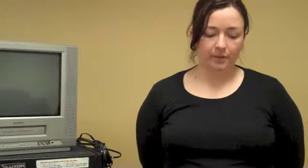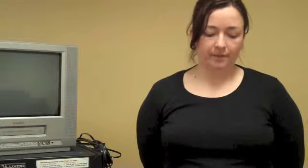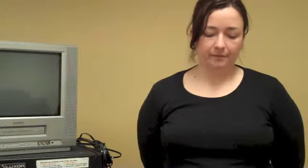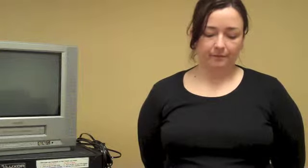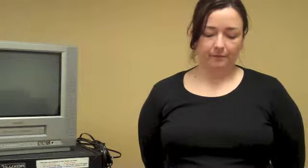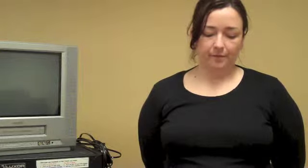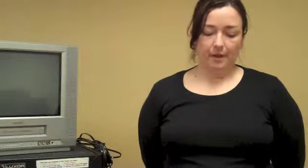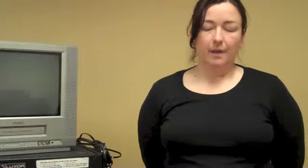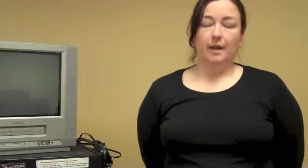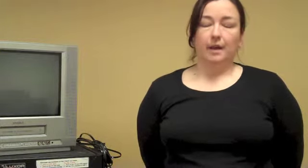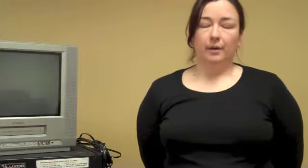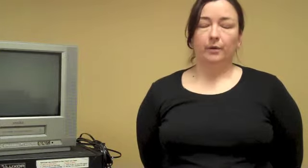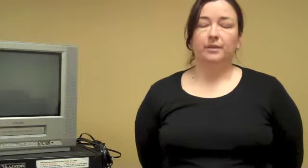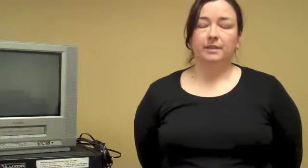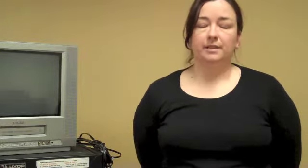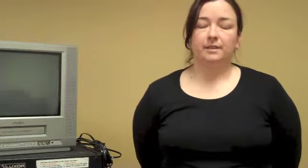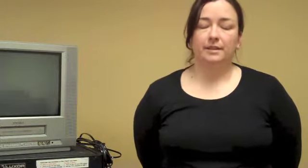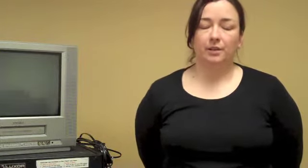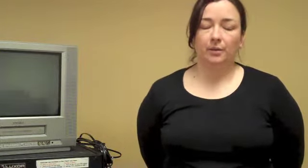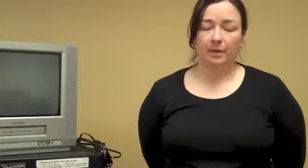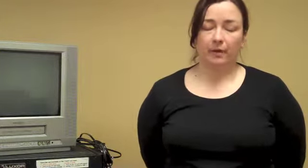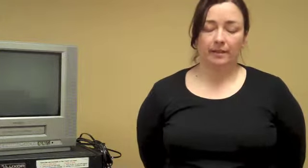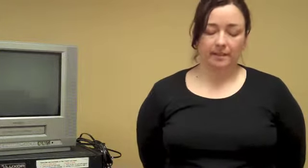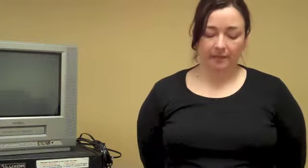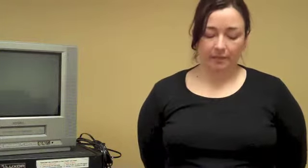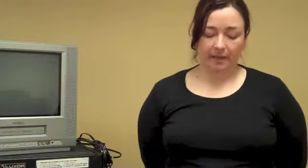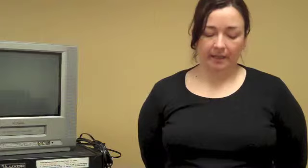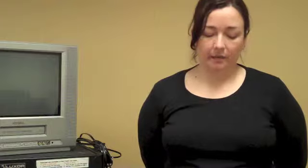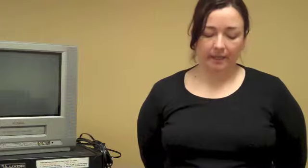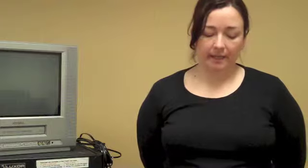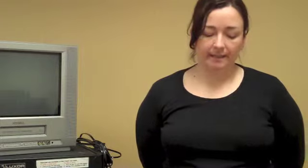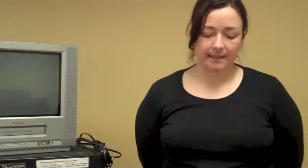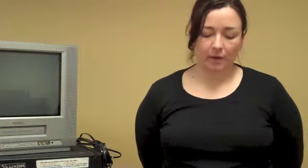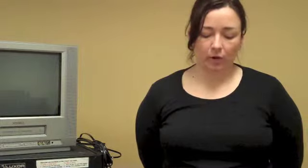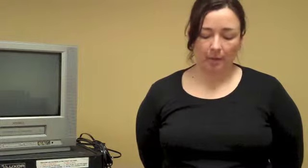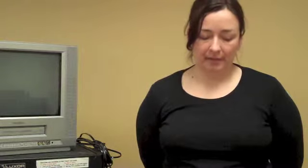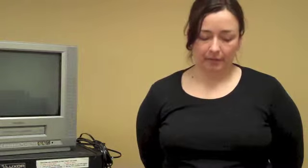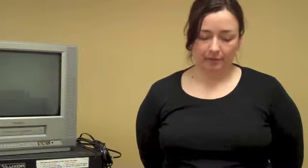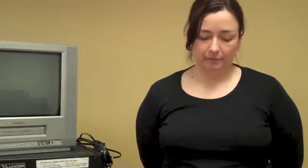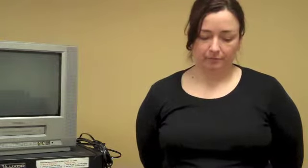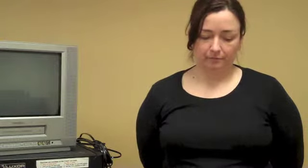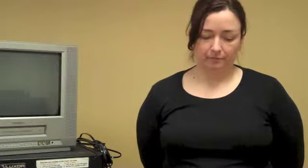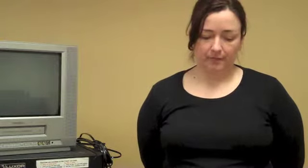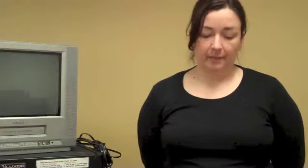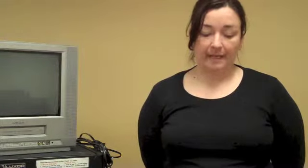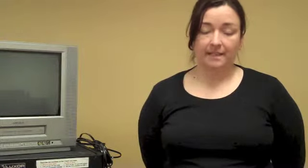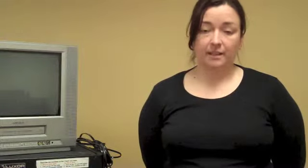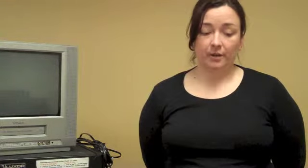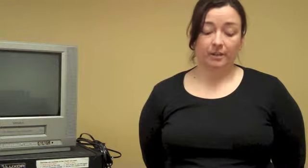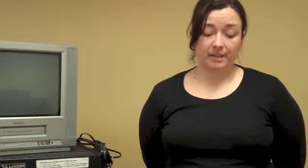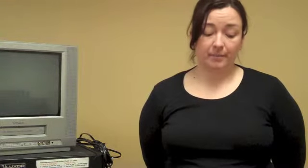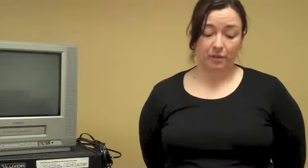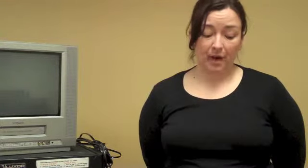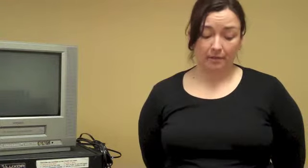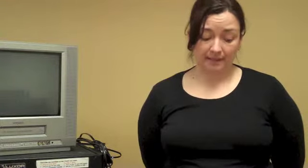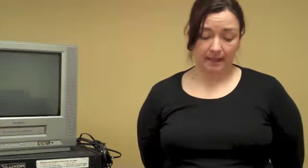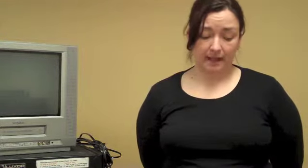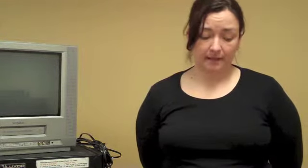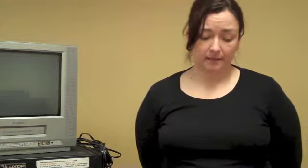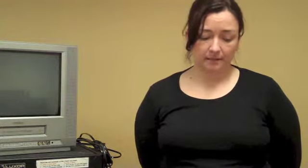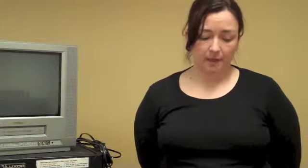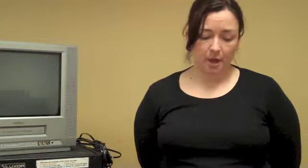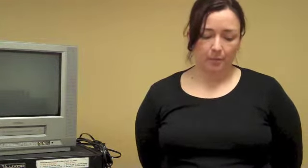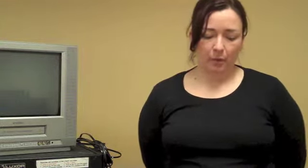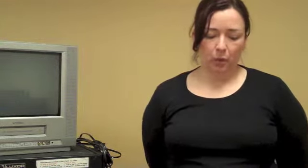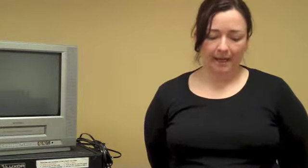In order to determine relative humidity, we need a psychrometer, and we need to know the temperature